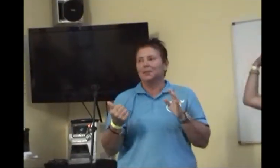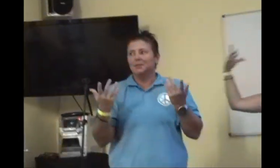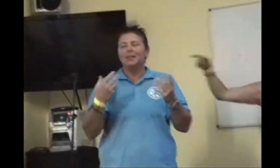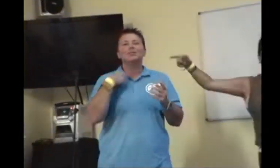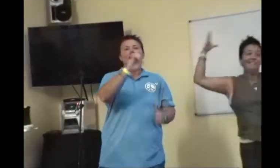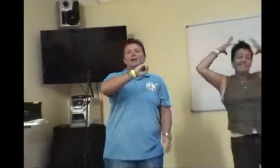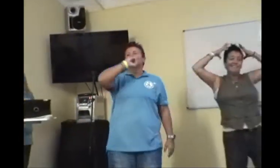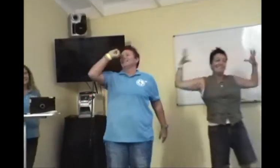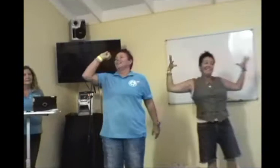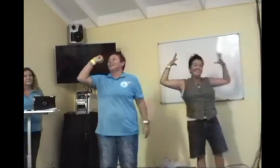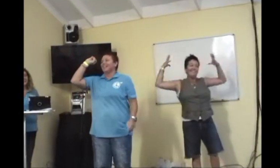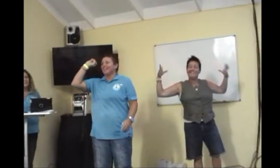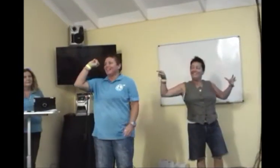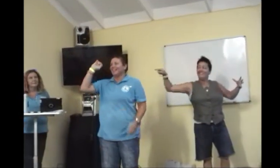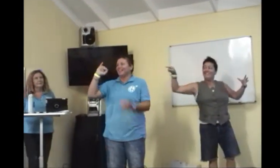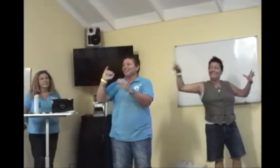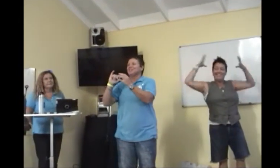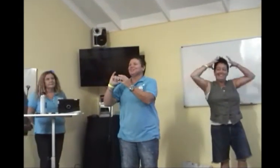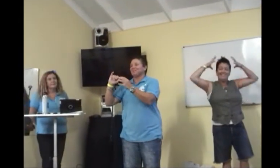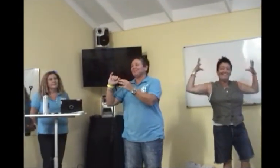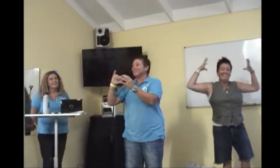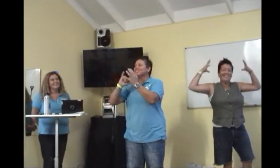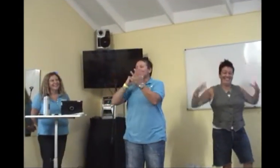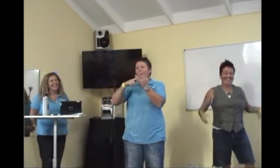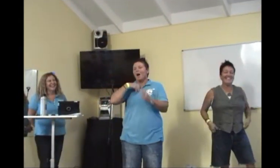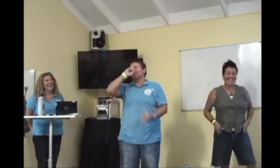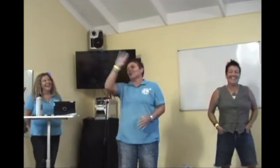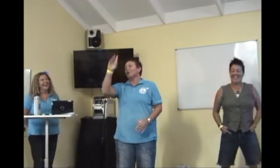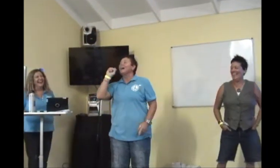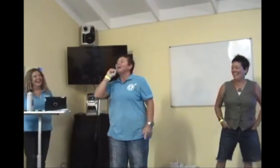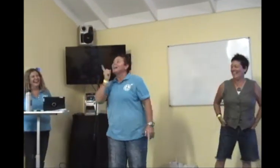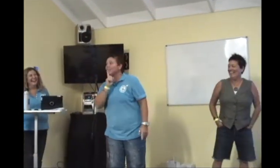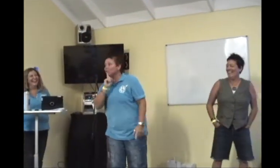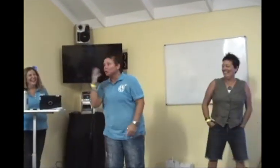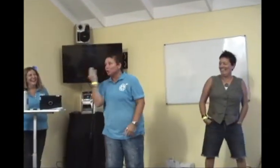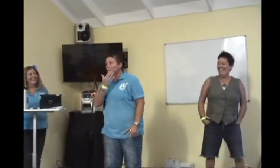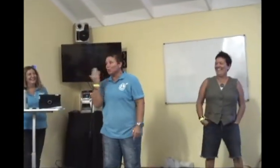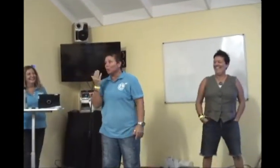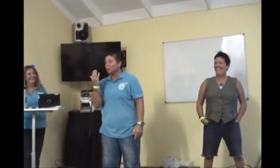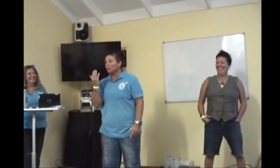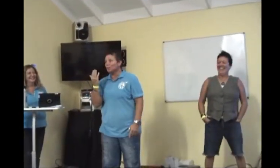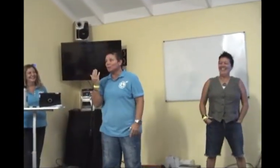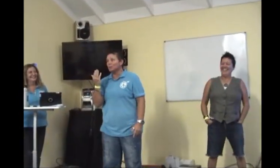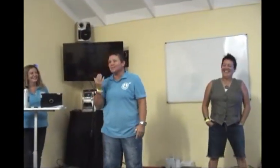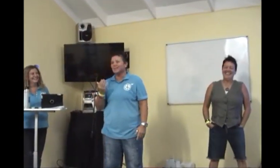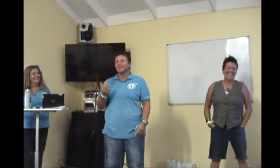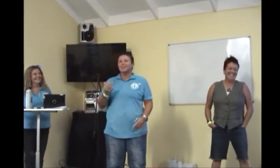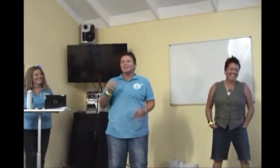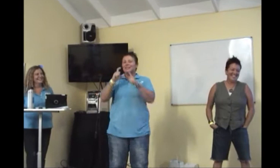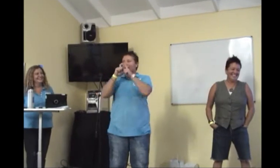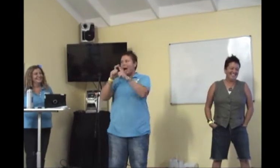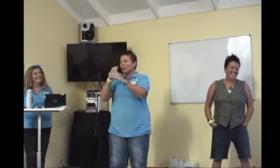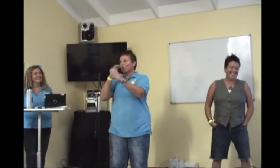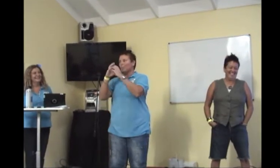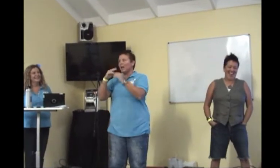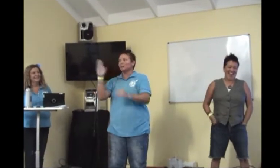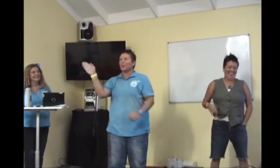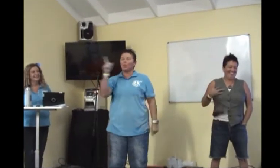good. And I'm just saying, a bit of a big head there. I was put into a hearing school. And then that was really